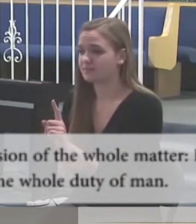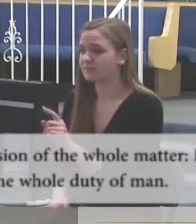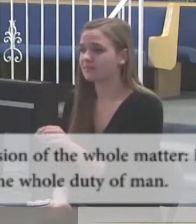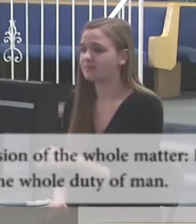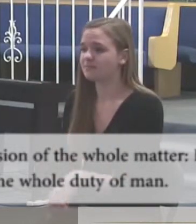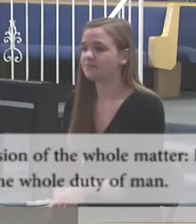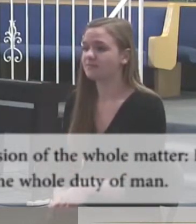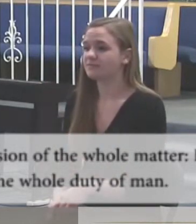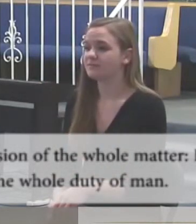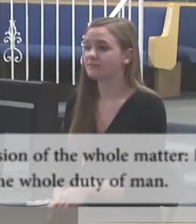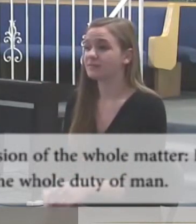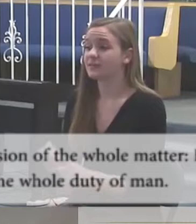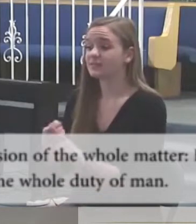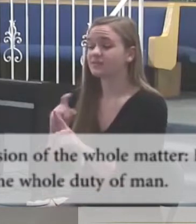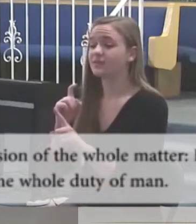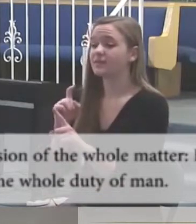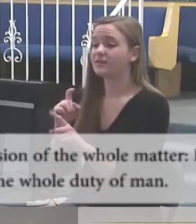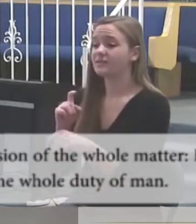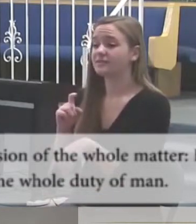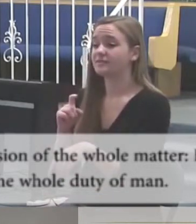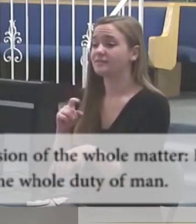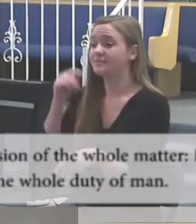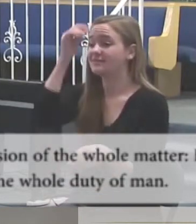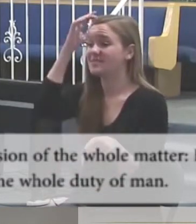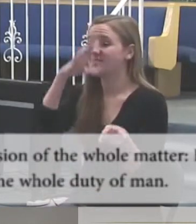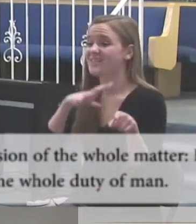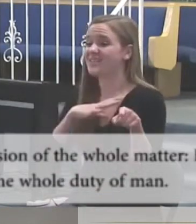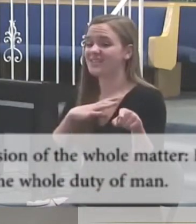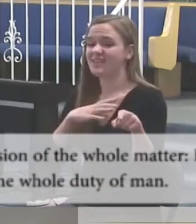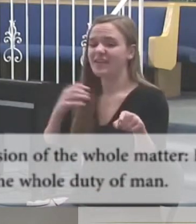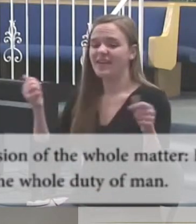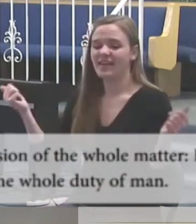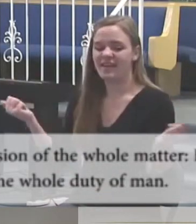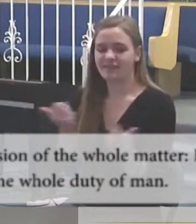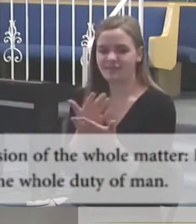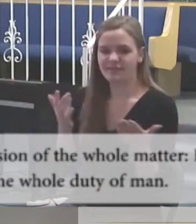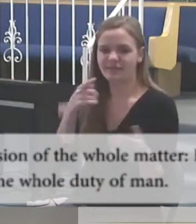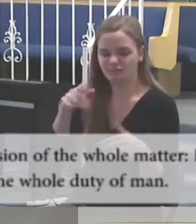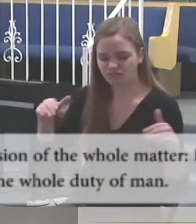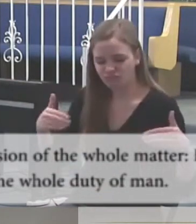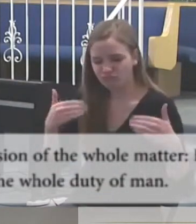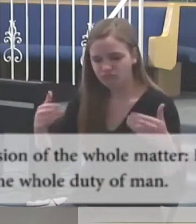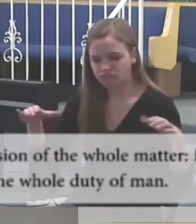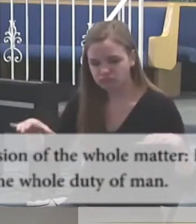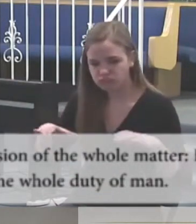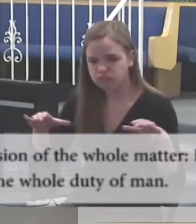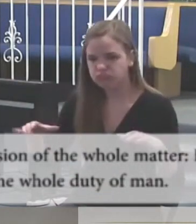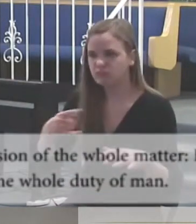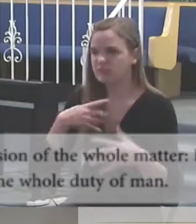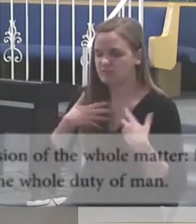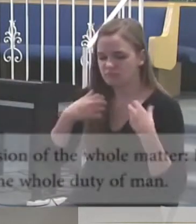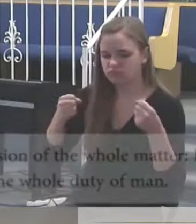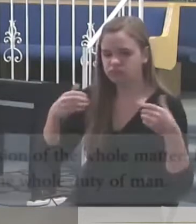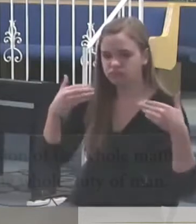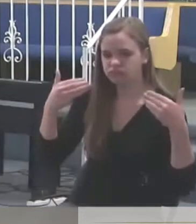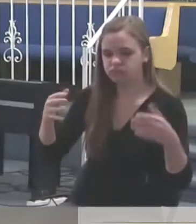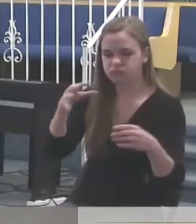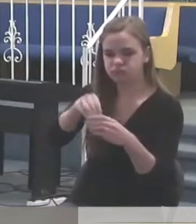This is coming from the man that did everything he was big enough and bold enough to